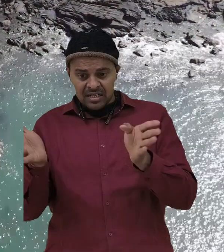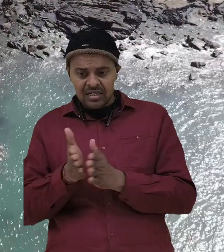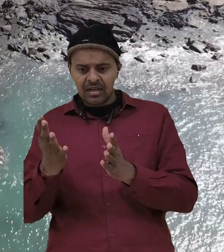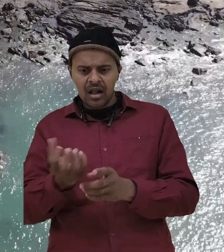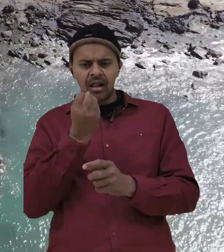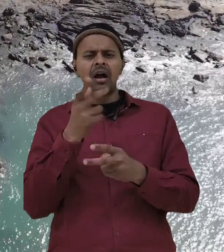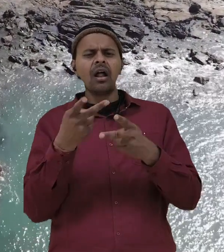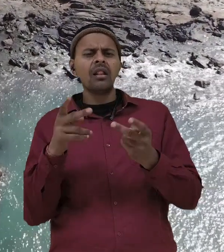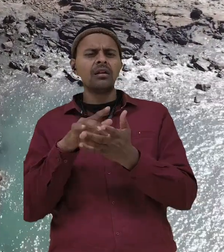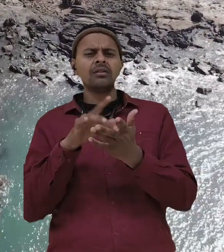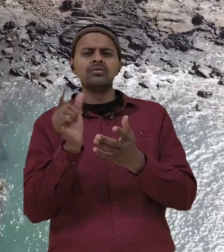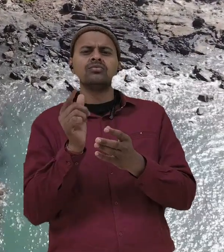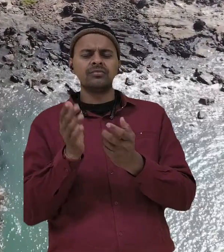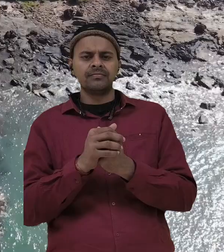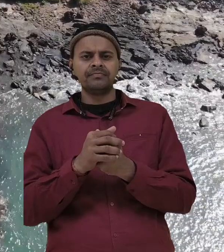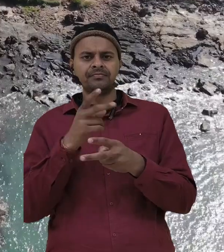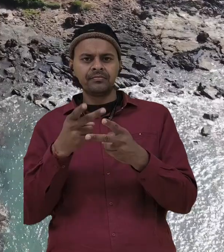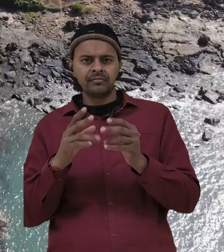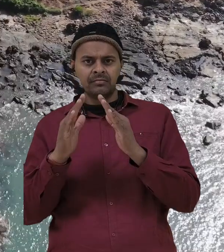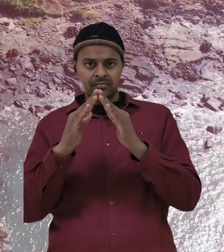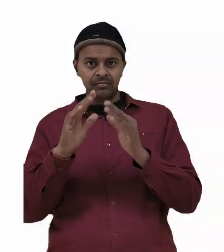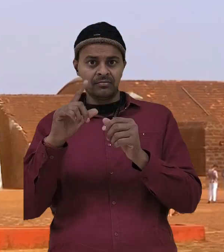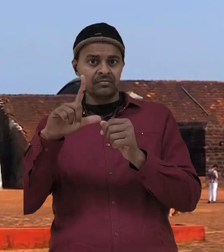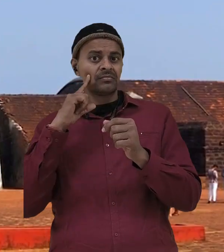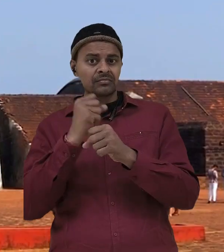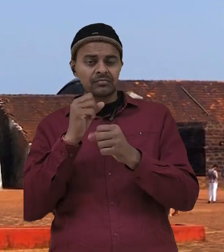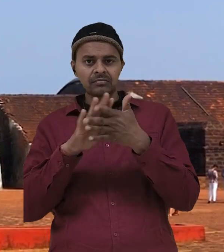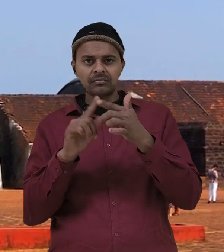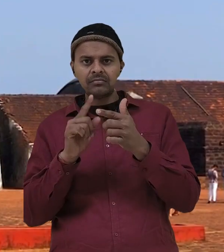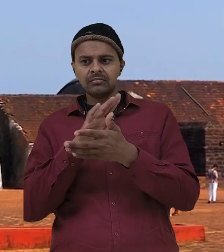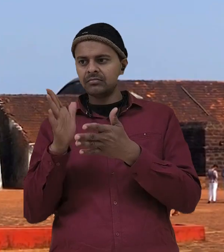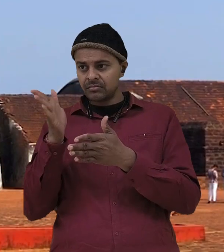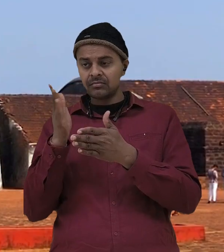laterite quad for both the cistern was used for the construction of the fortress.